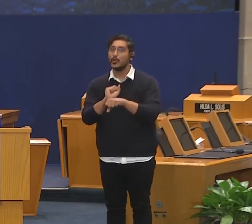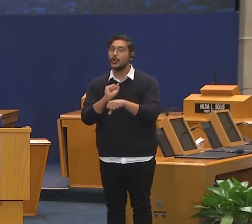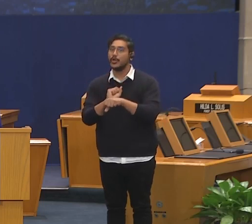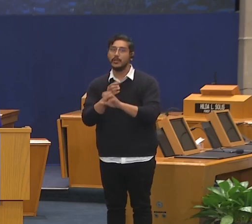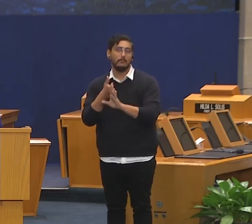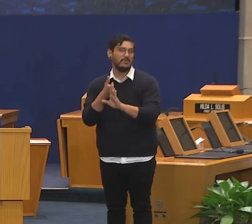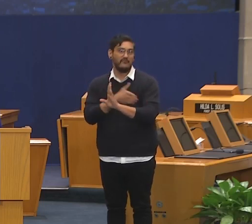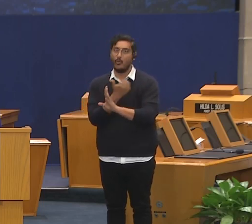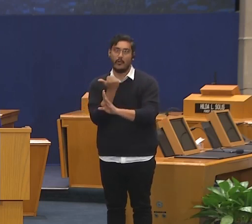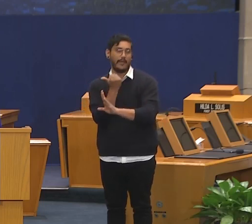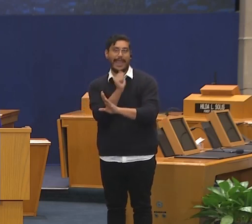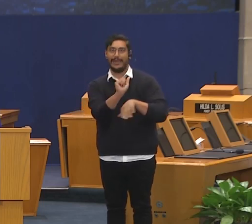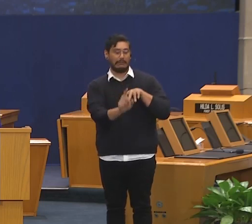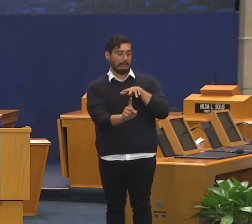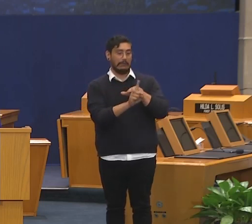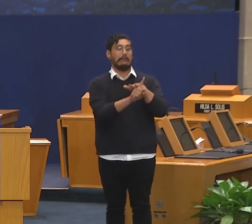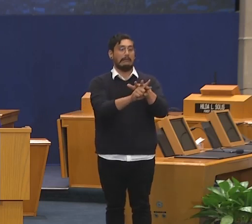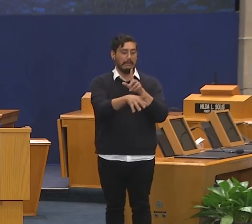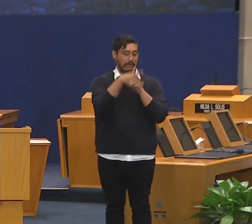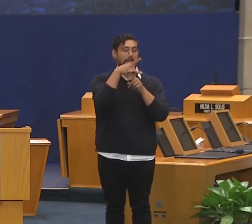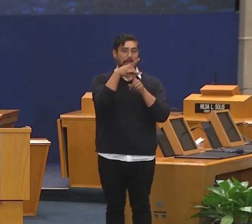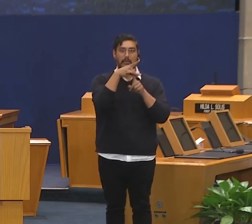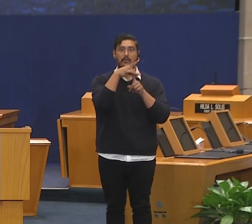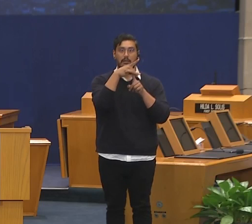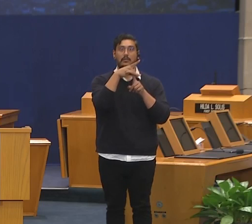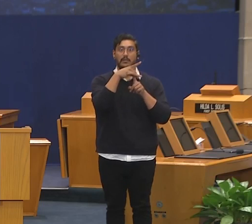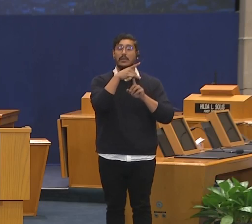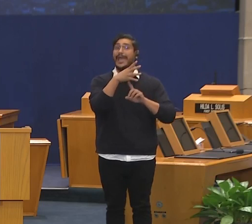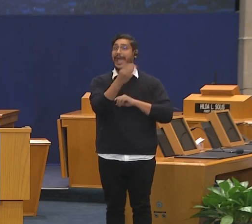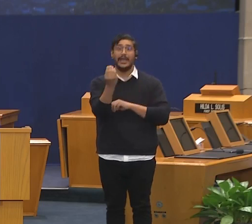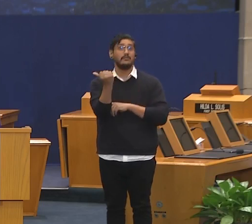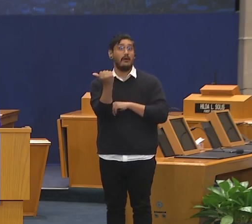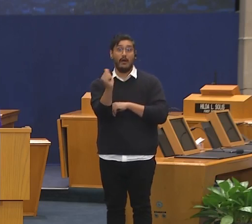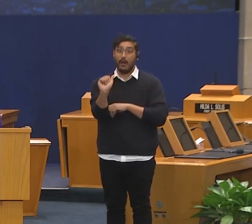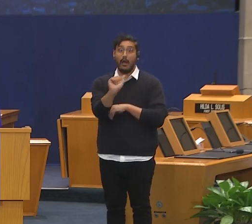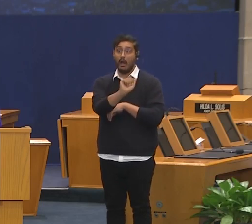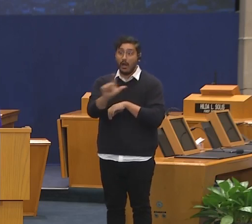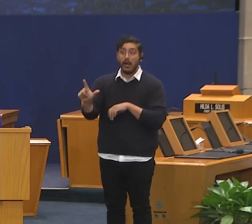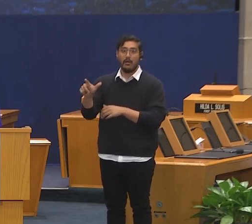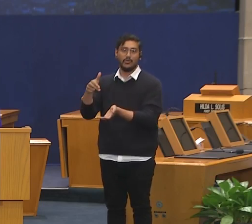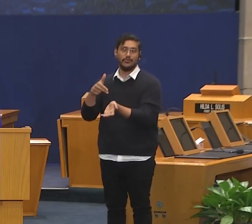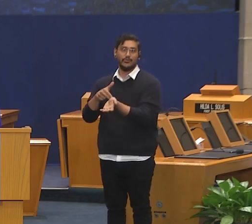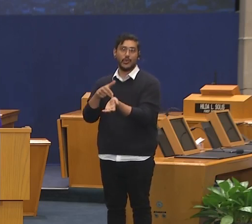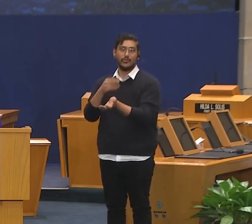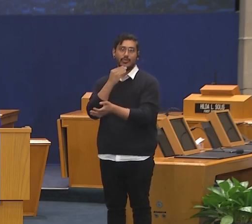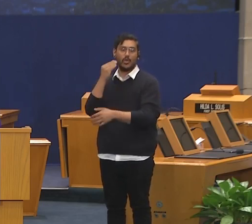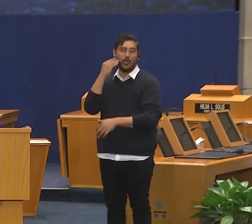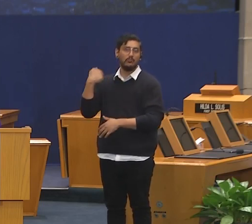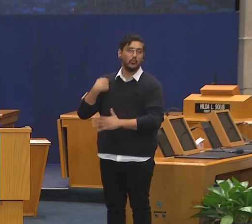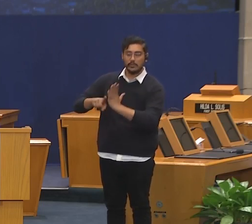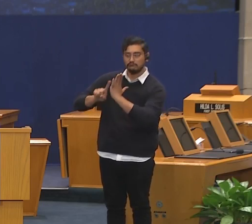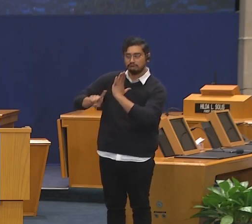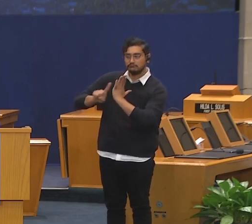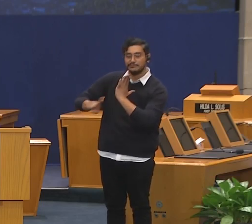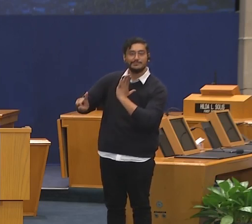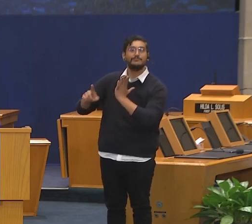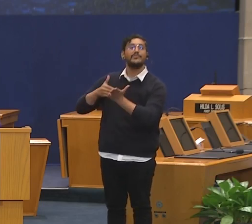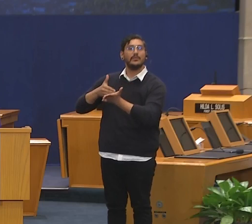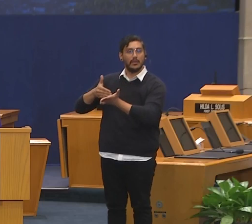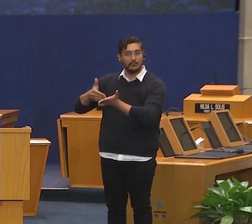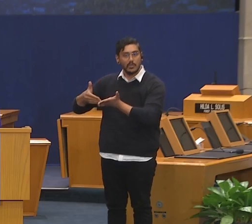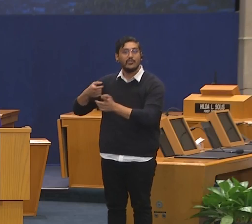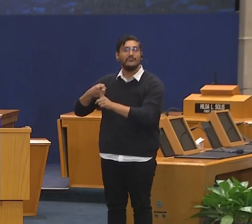any cases in the nursing homes, and all of the nursing homes here are inspected routinely by our health